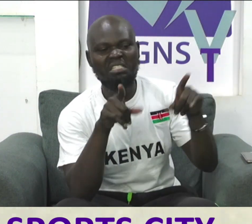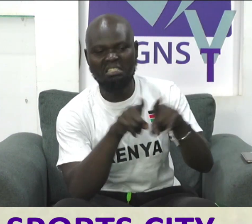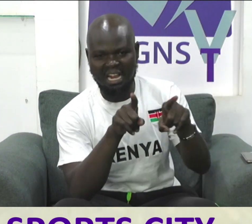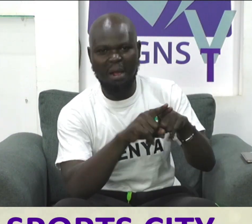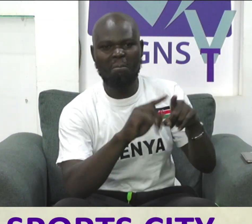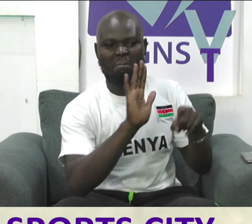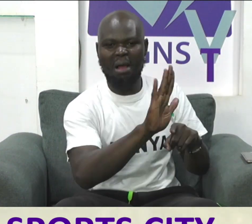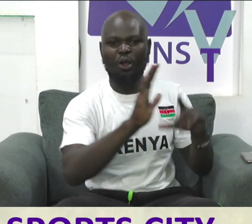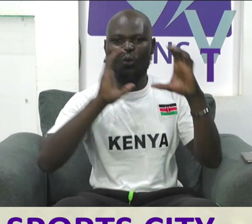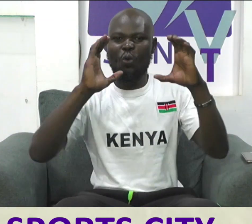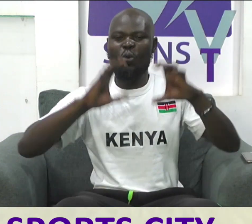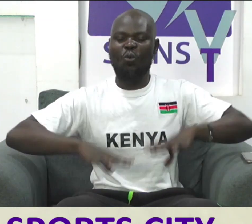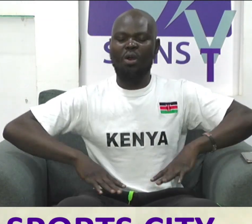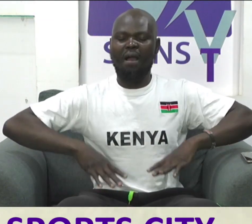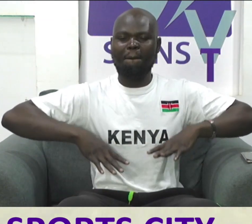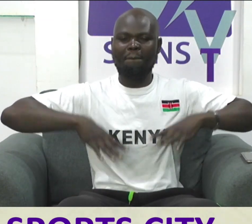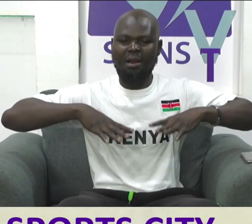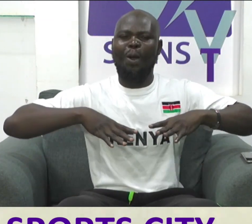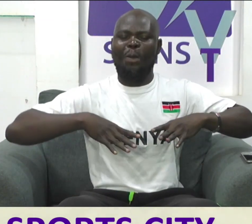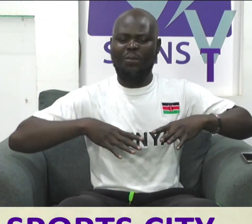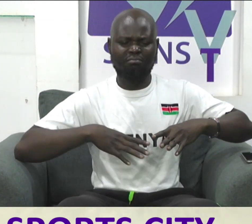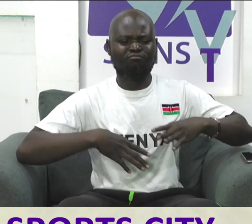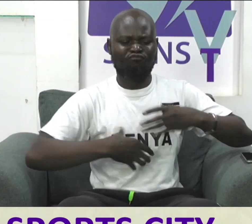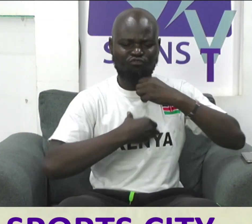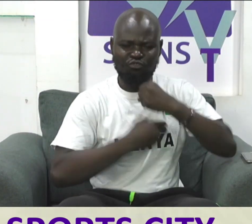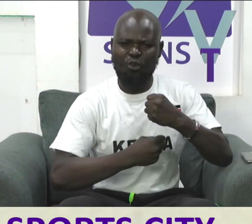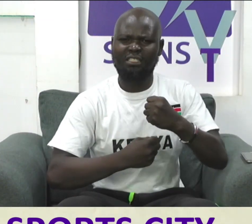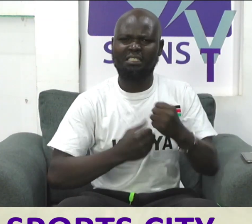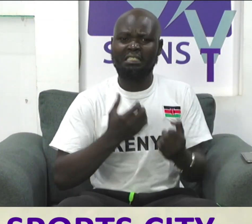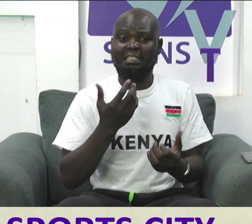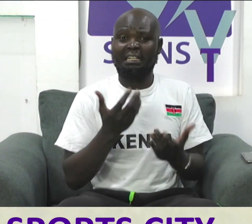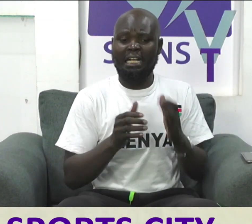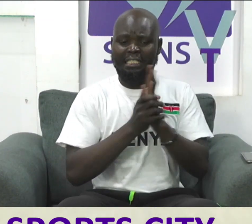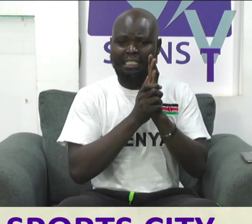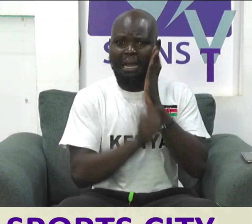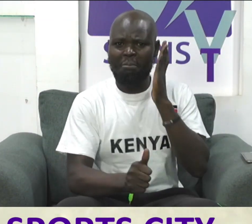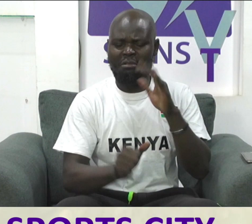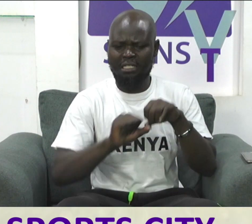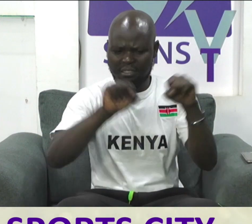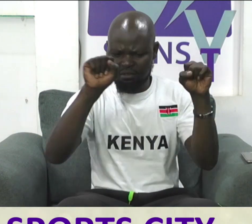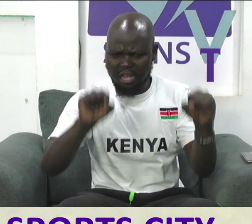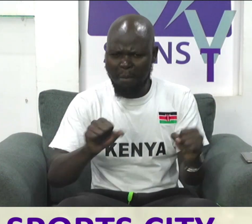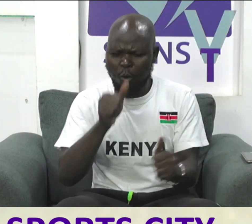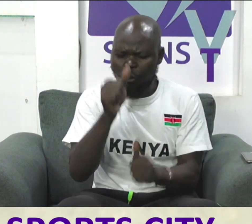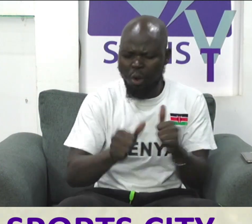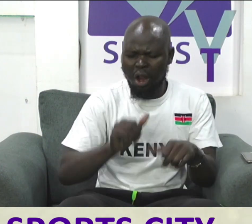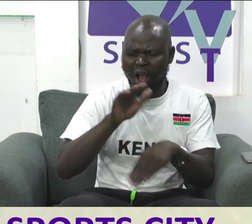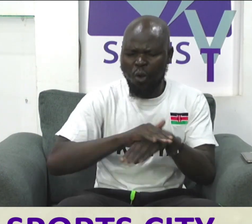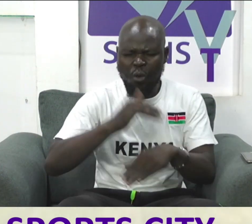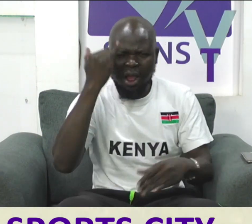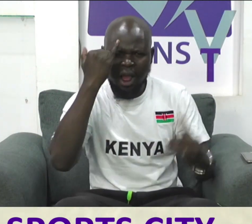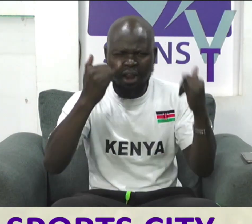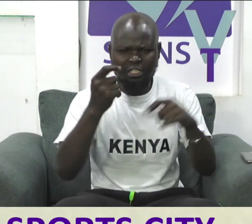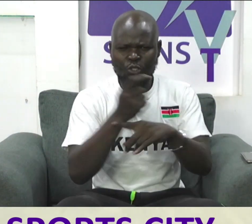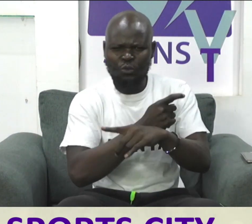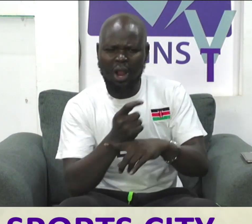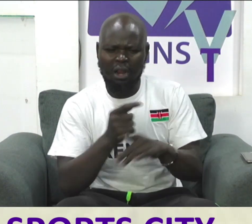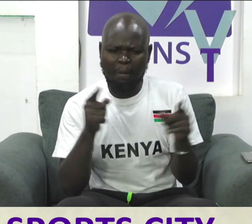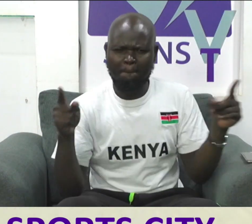they've now gotten the momentum of which they've won all of their games. And their skills are just